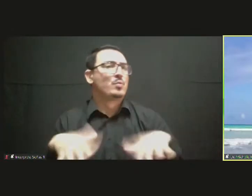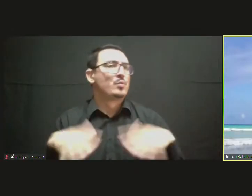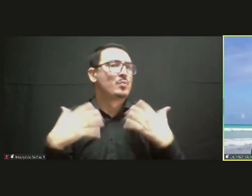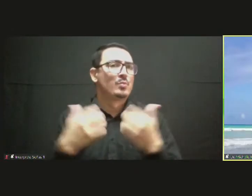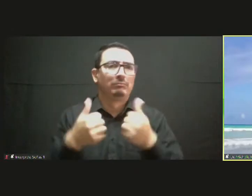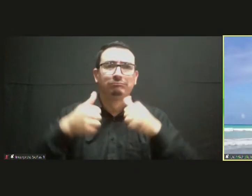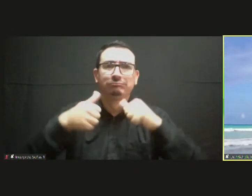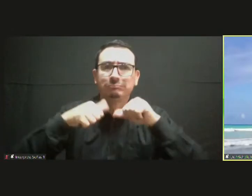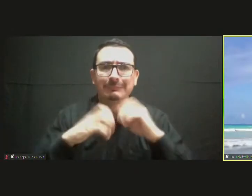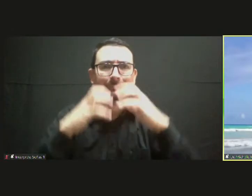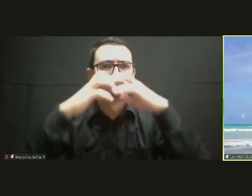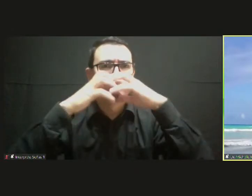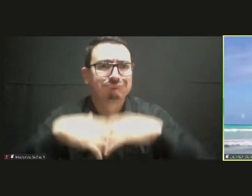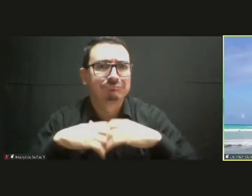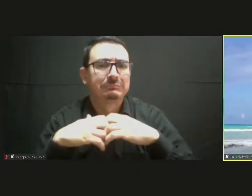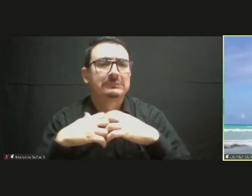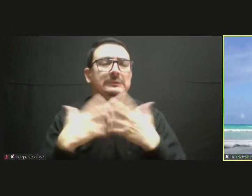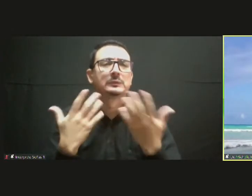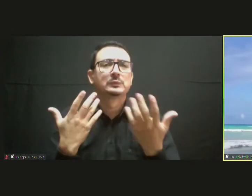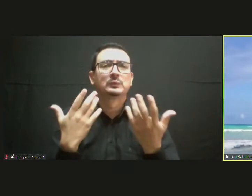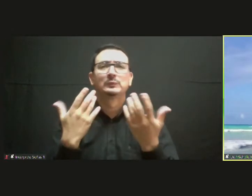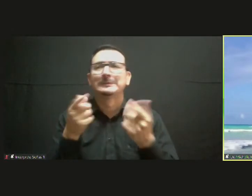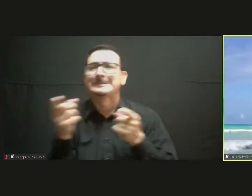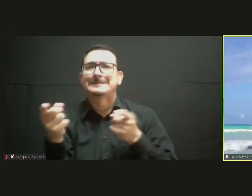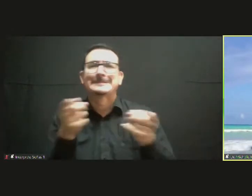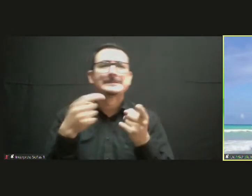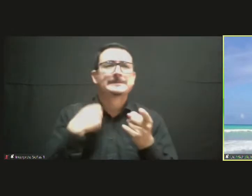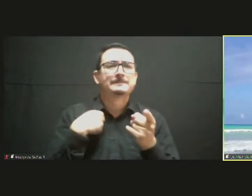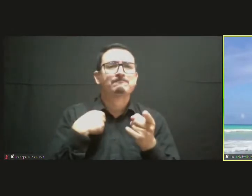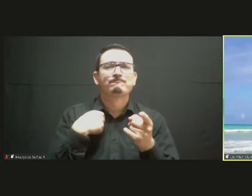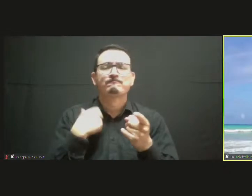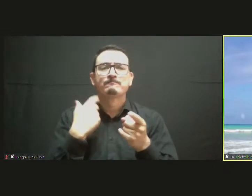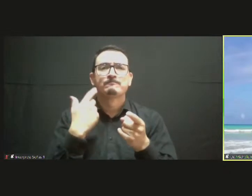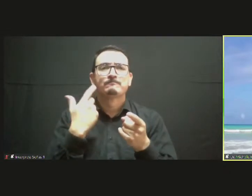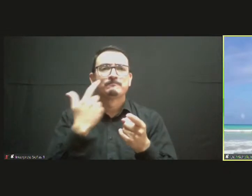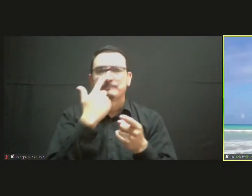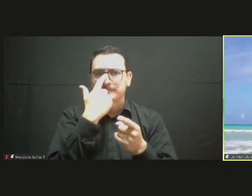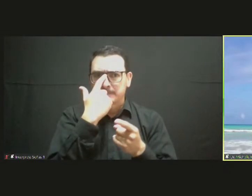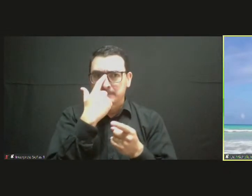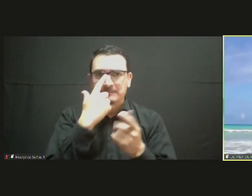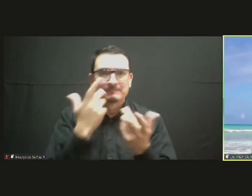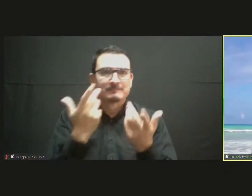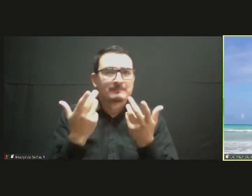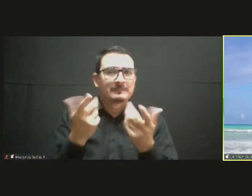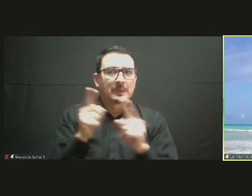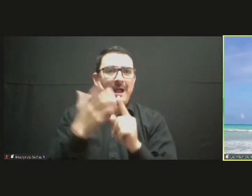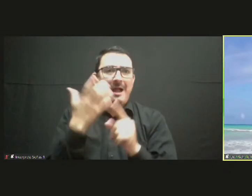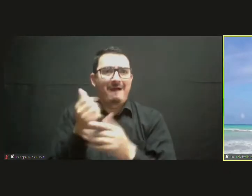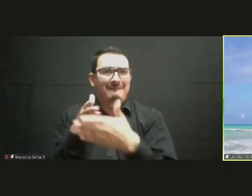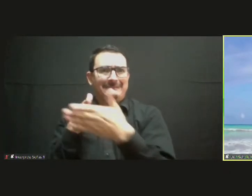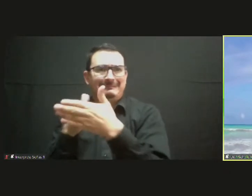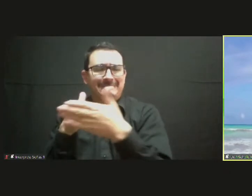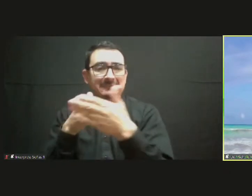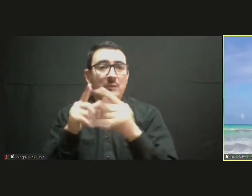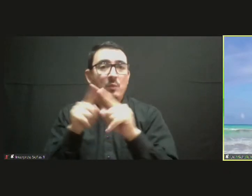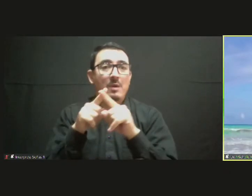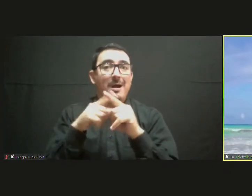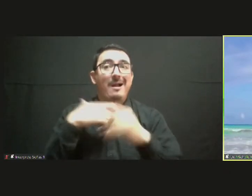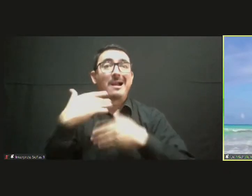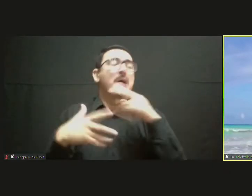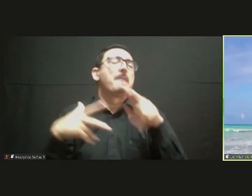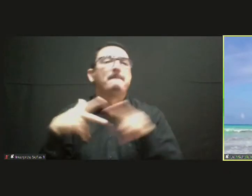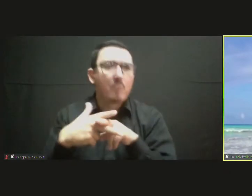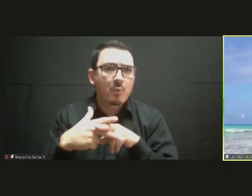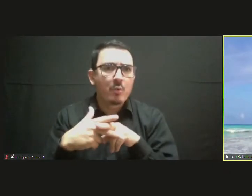resulted in what can be termed the transit route of tourism activities being